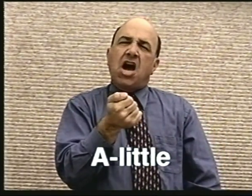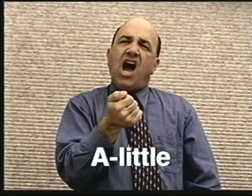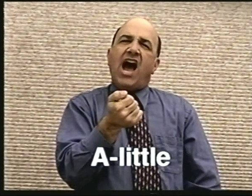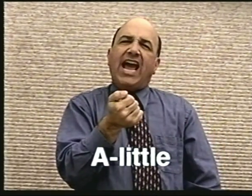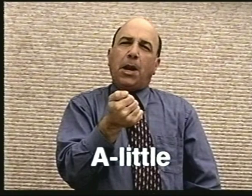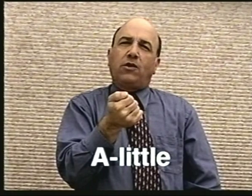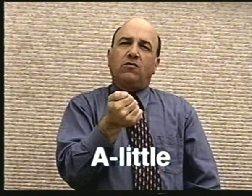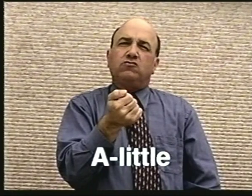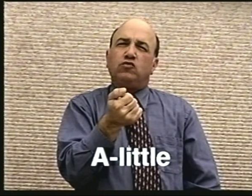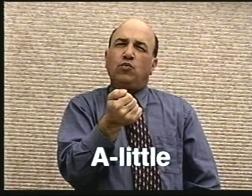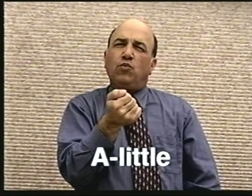A little,